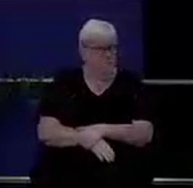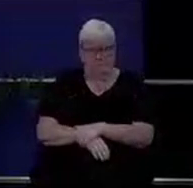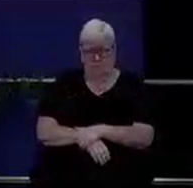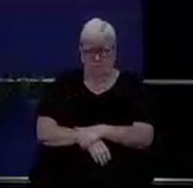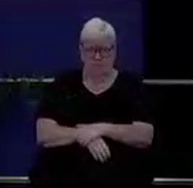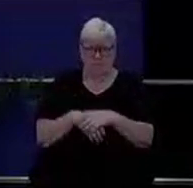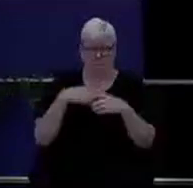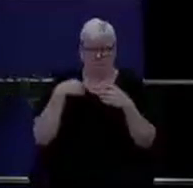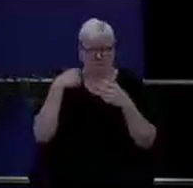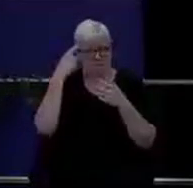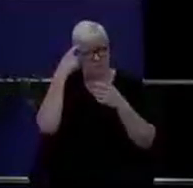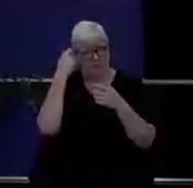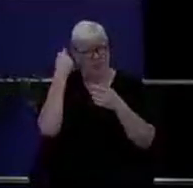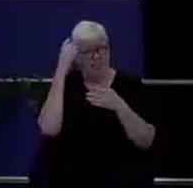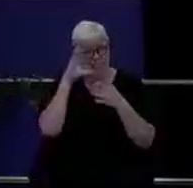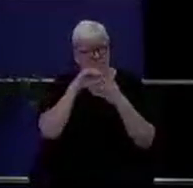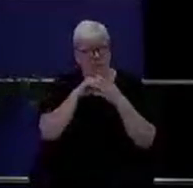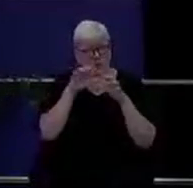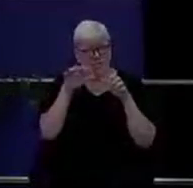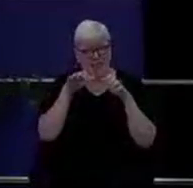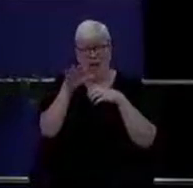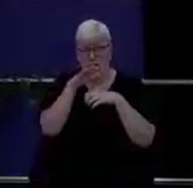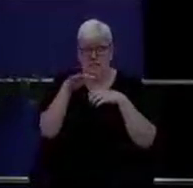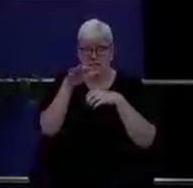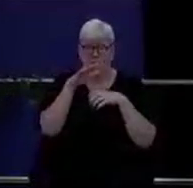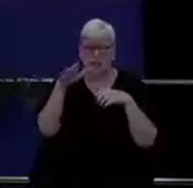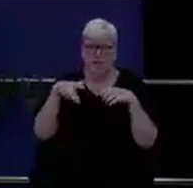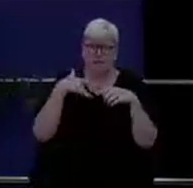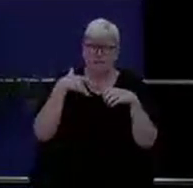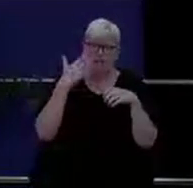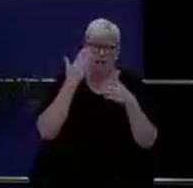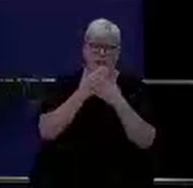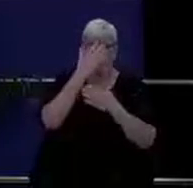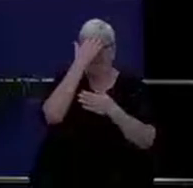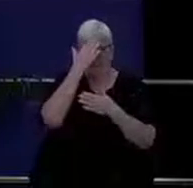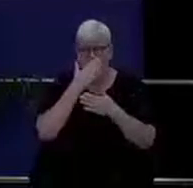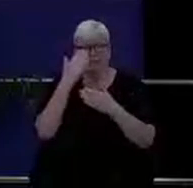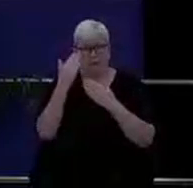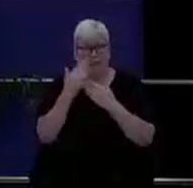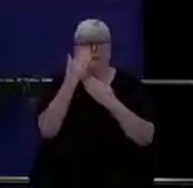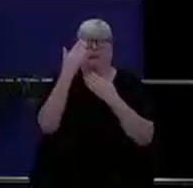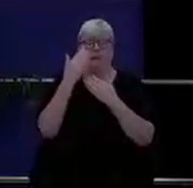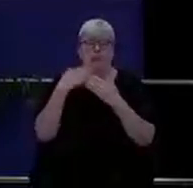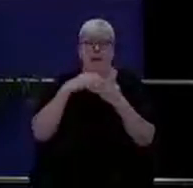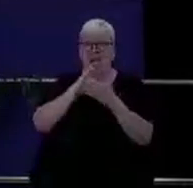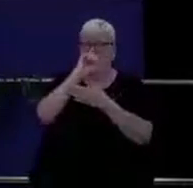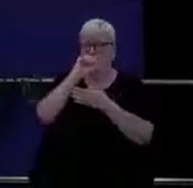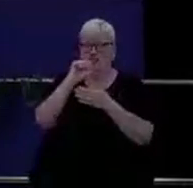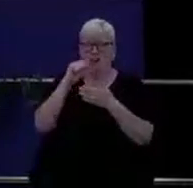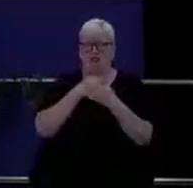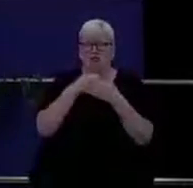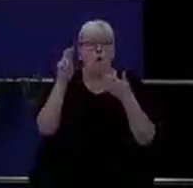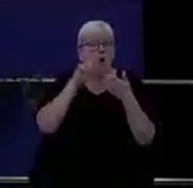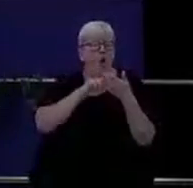I think this experience in Iceland made me face up against quite a lot of that, of my cultural conditioning, especially with